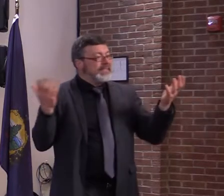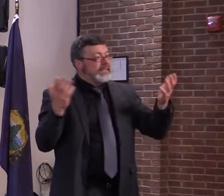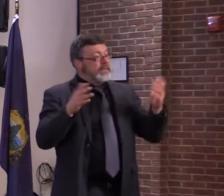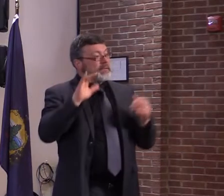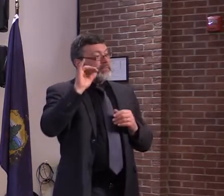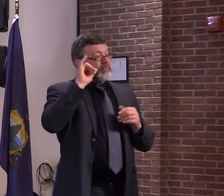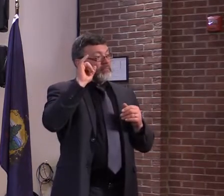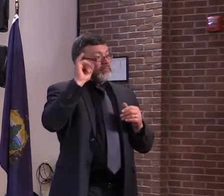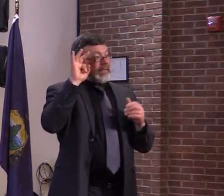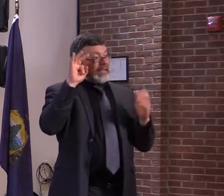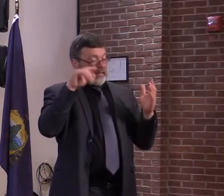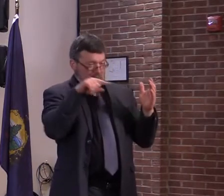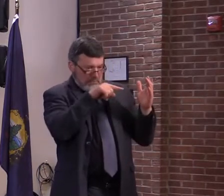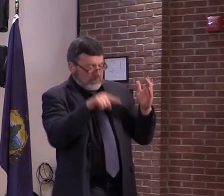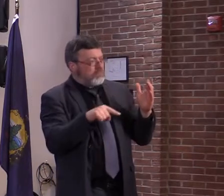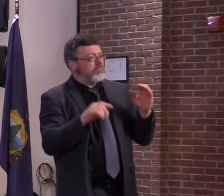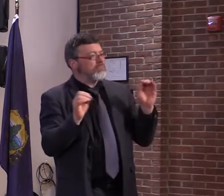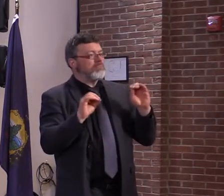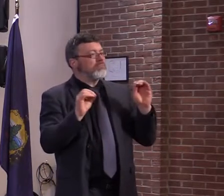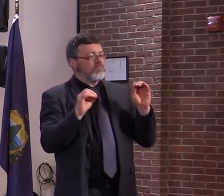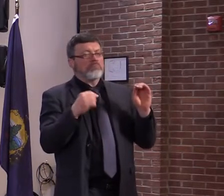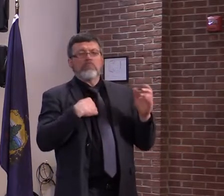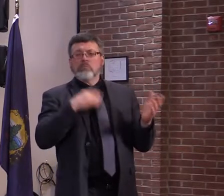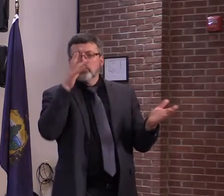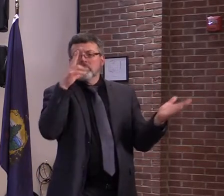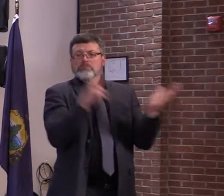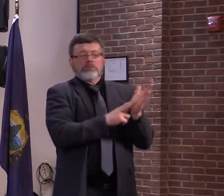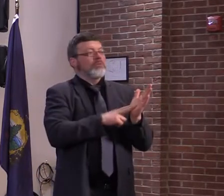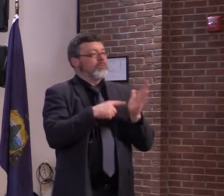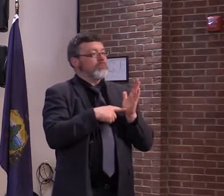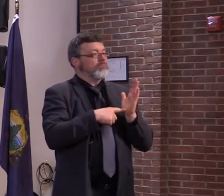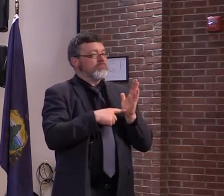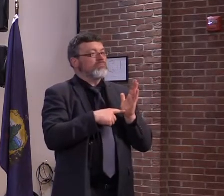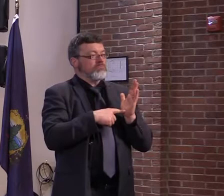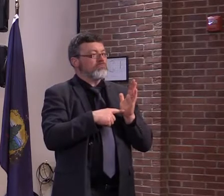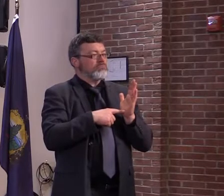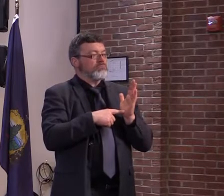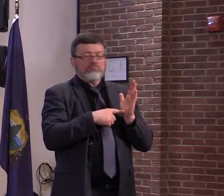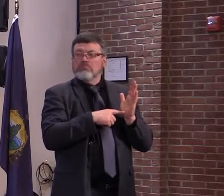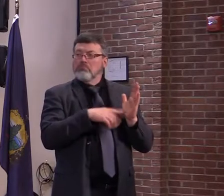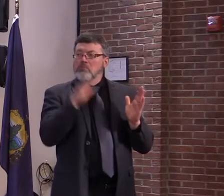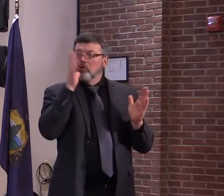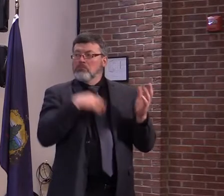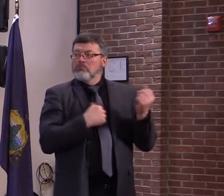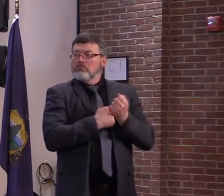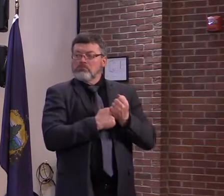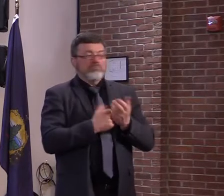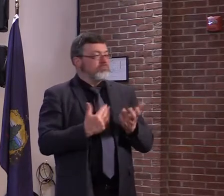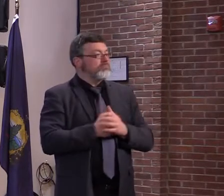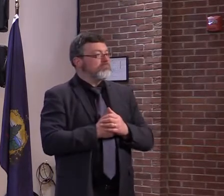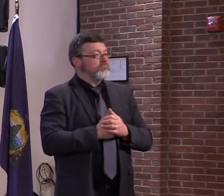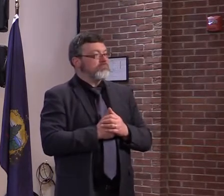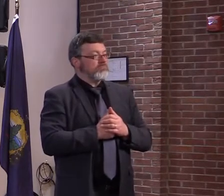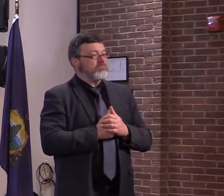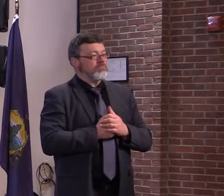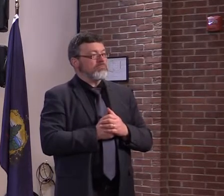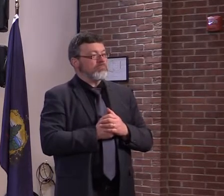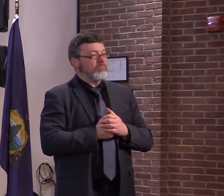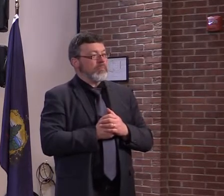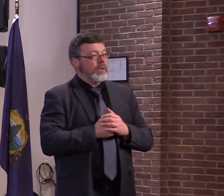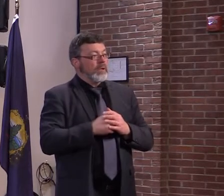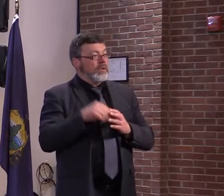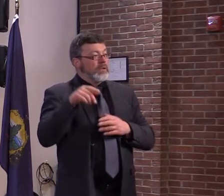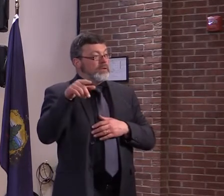or wrong with the bill. But it's come a long ways, and so I think it's we've gone through a court case, and